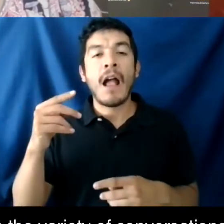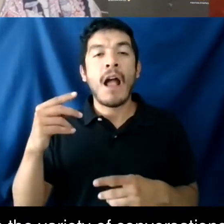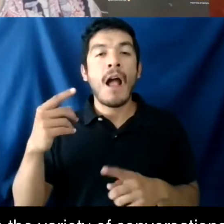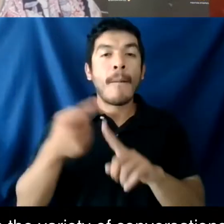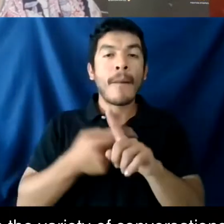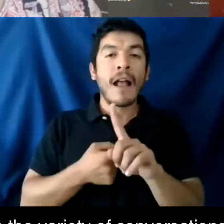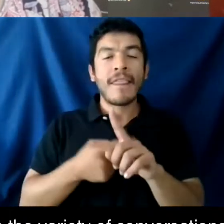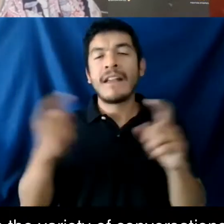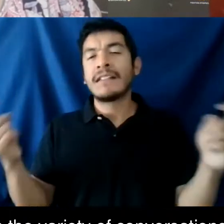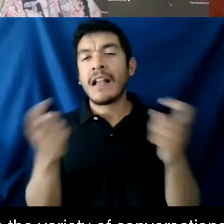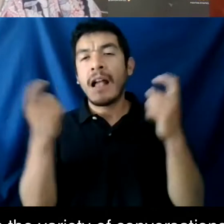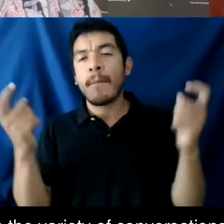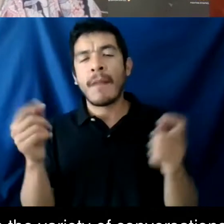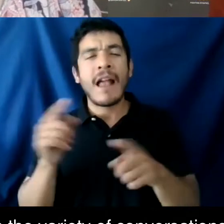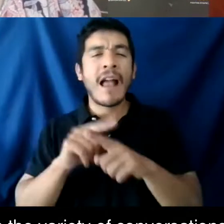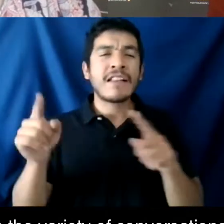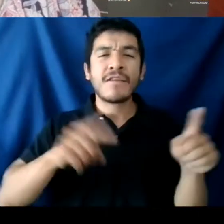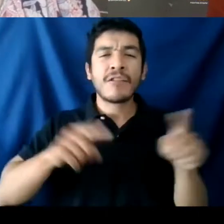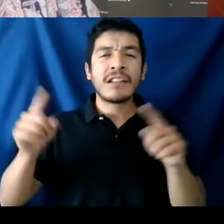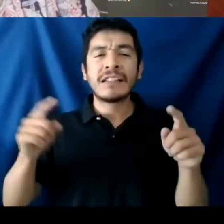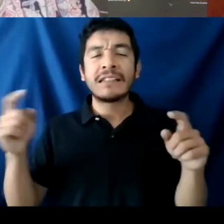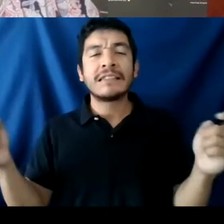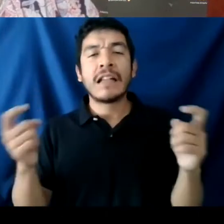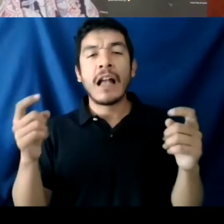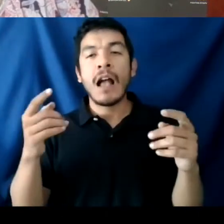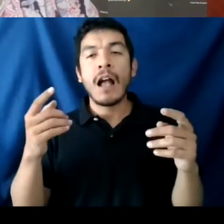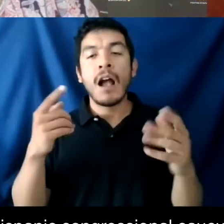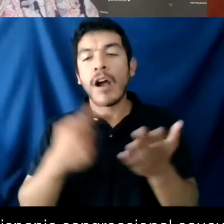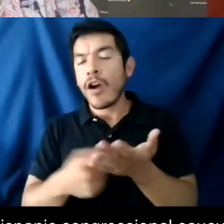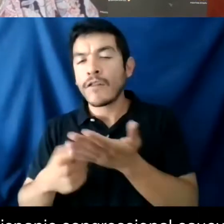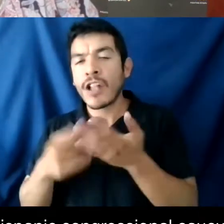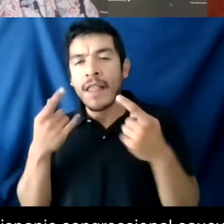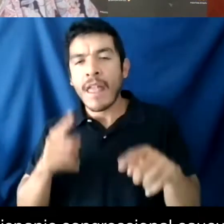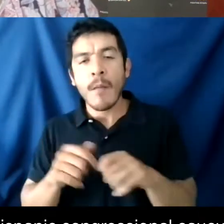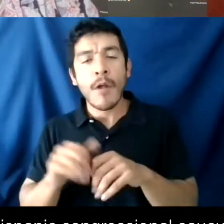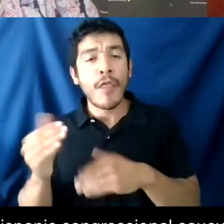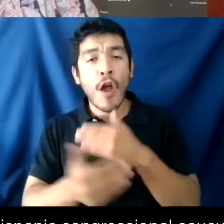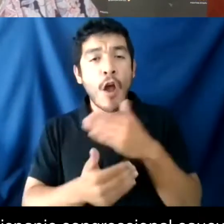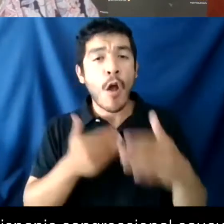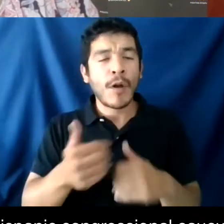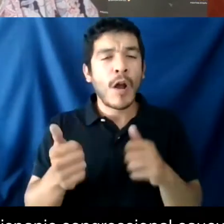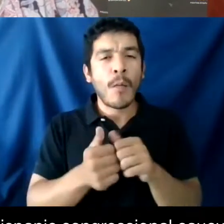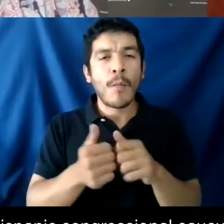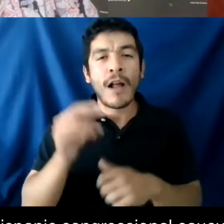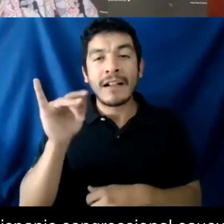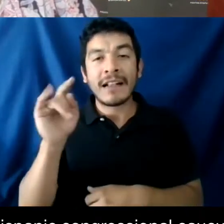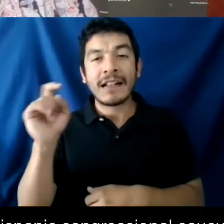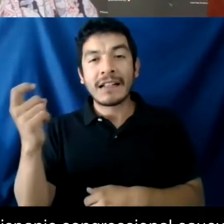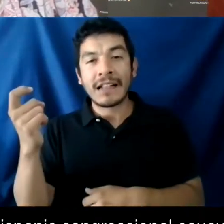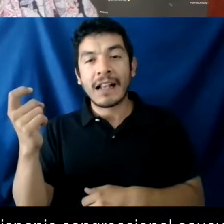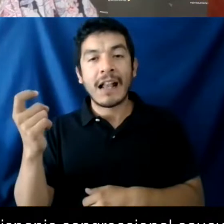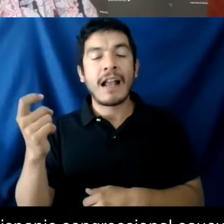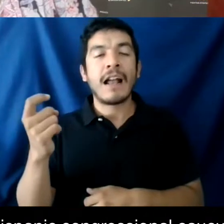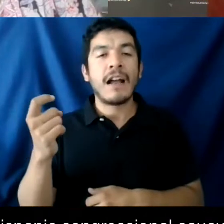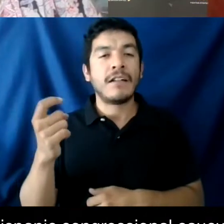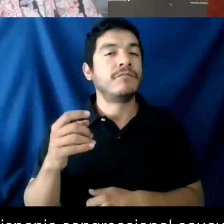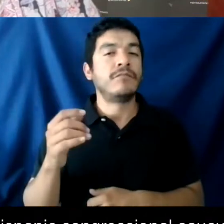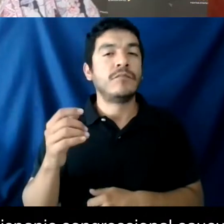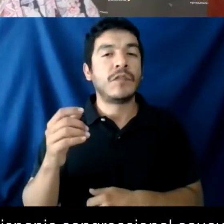variety of conversations that happen on Congress, with the Hispanic Congressional Caucus, or with the,